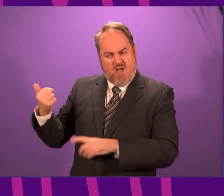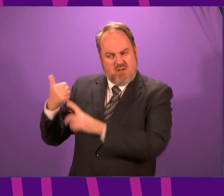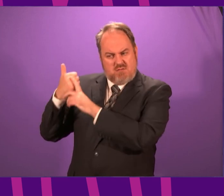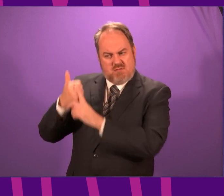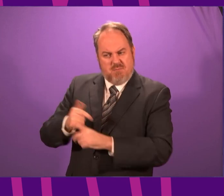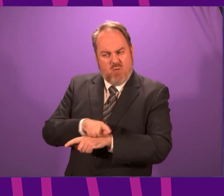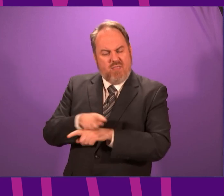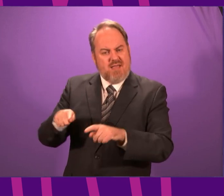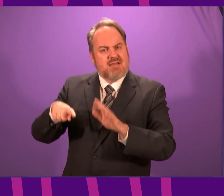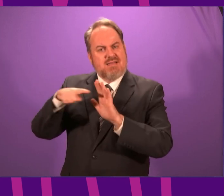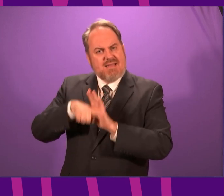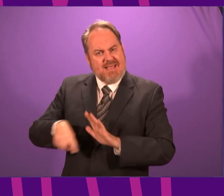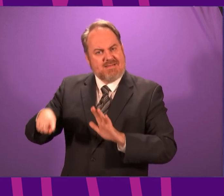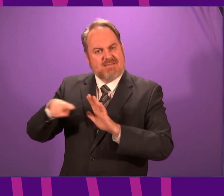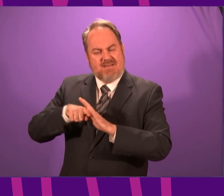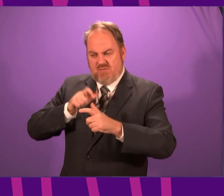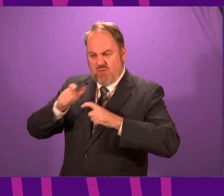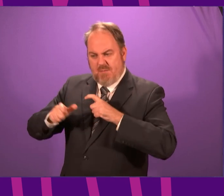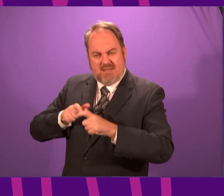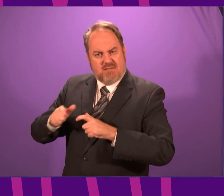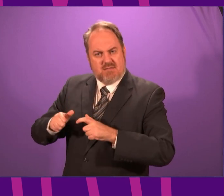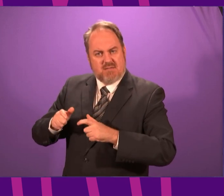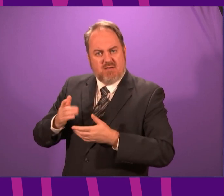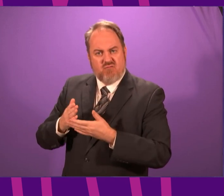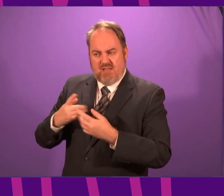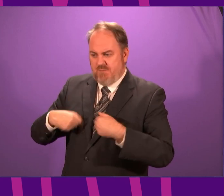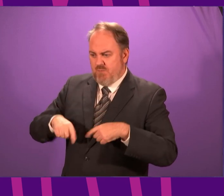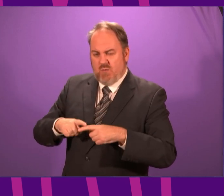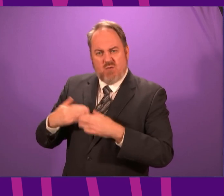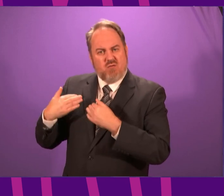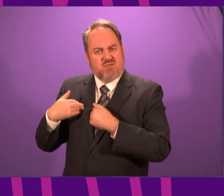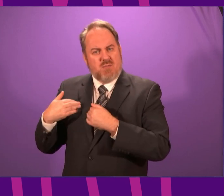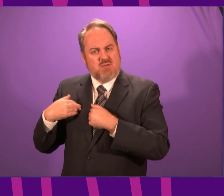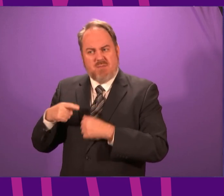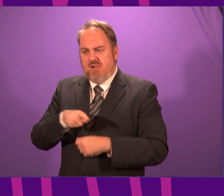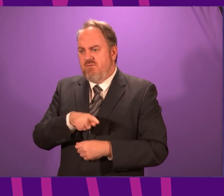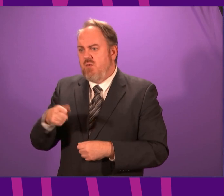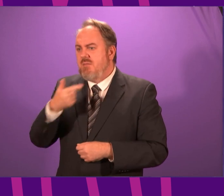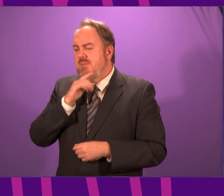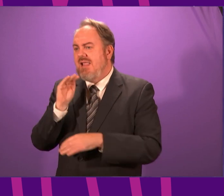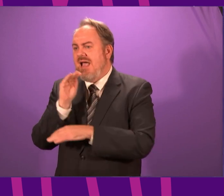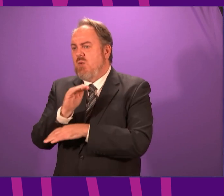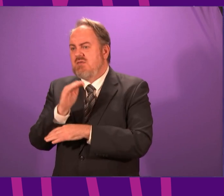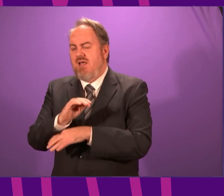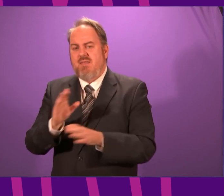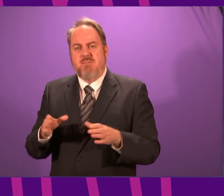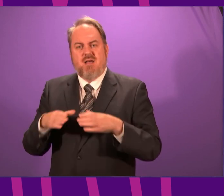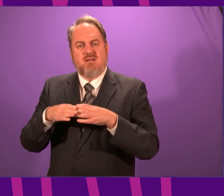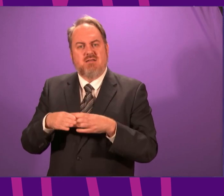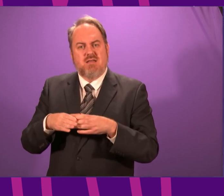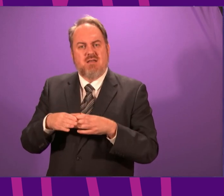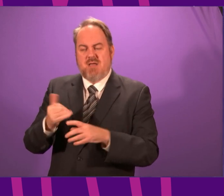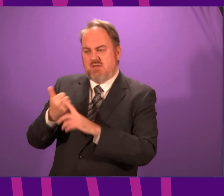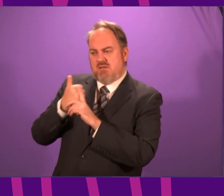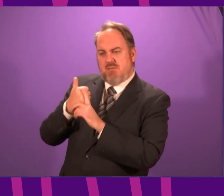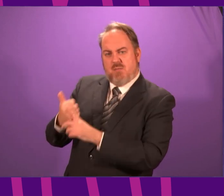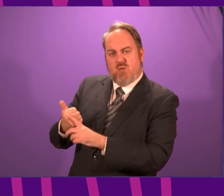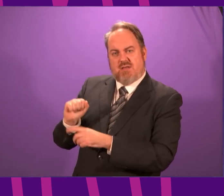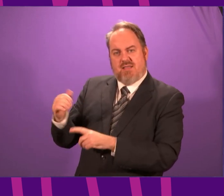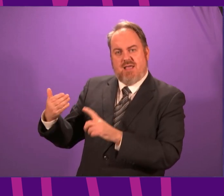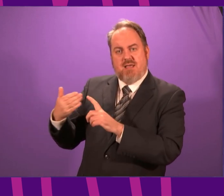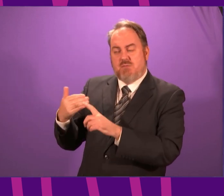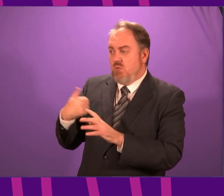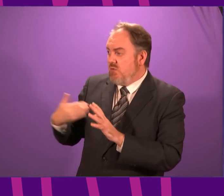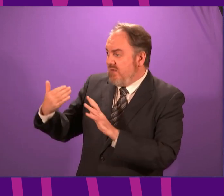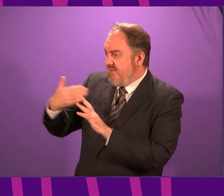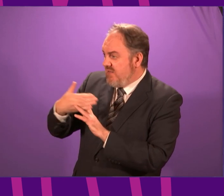And similarly, no party leader is responsible for the people who are not members of their party supporting their particular cause. And if he wants to